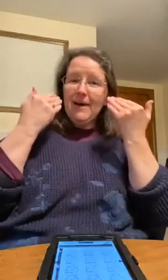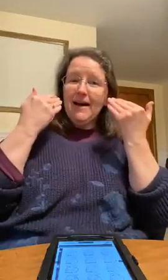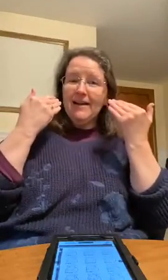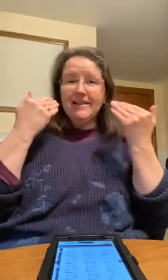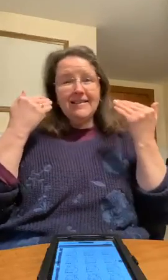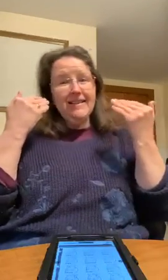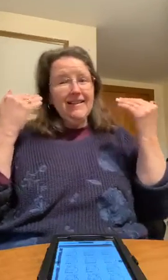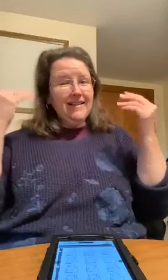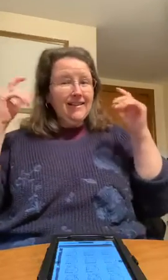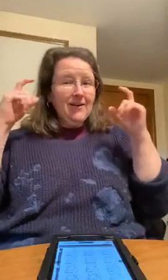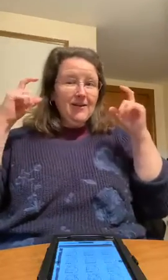Smile,